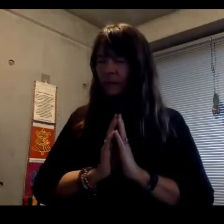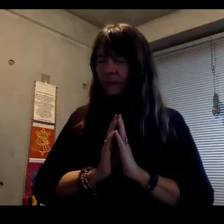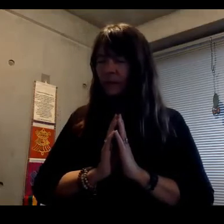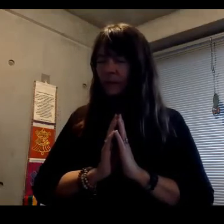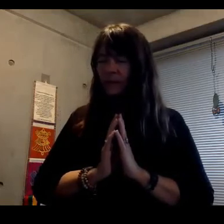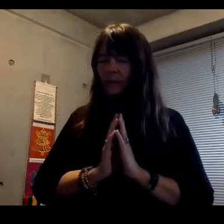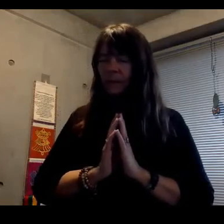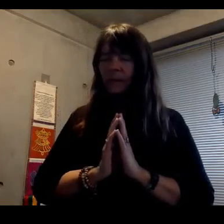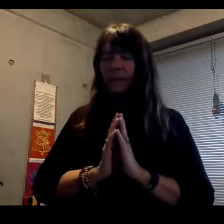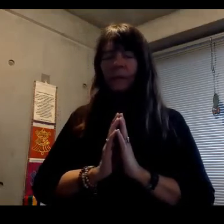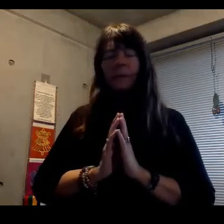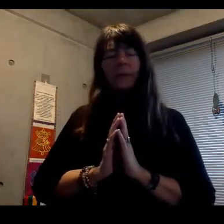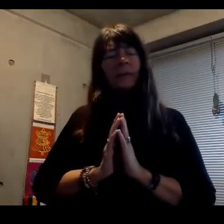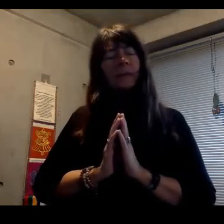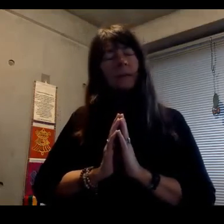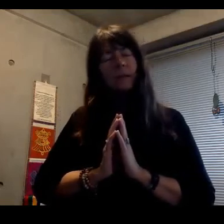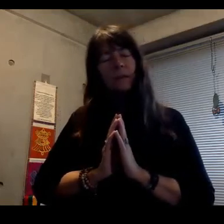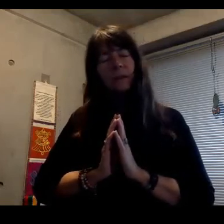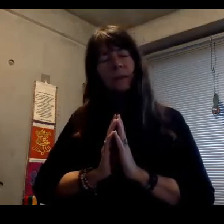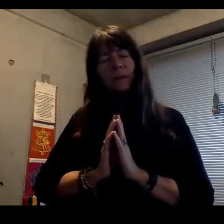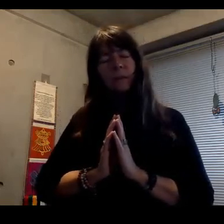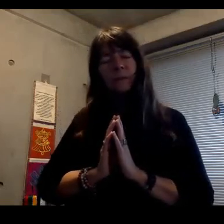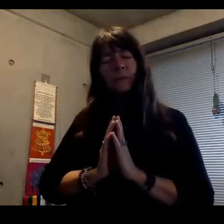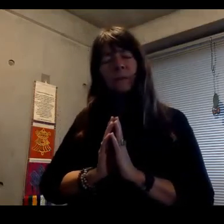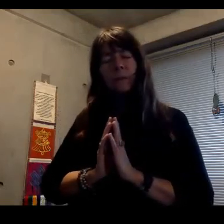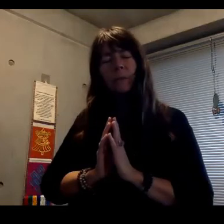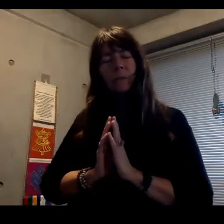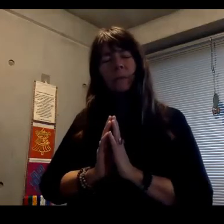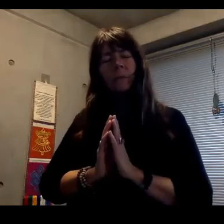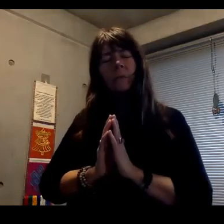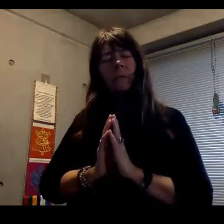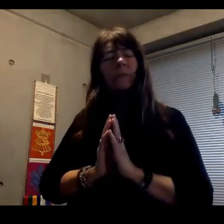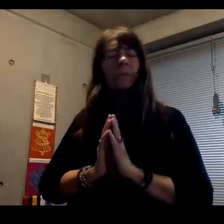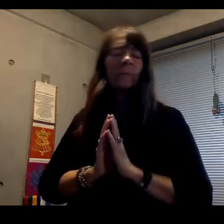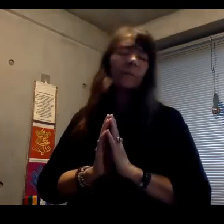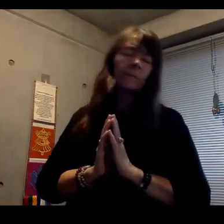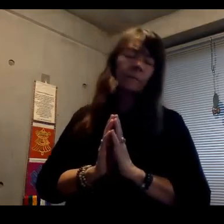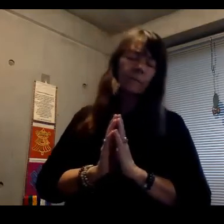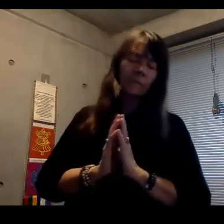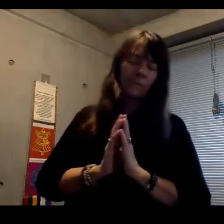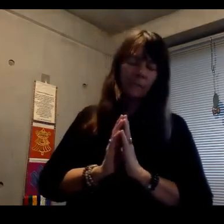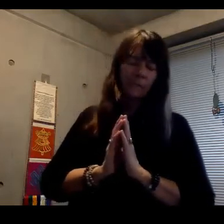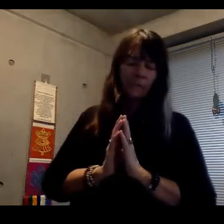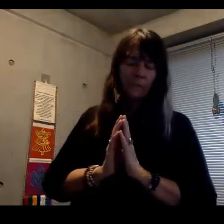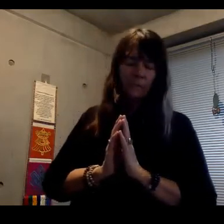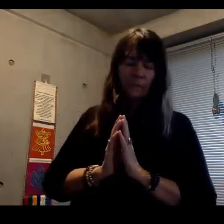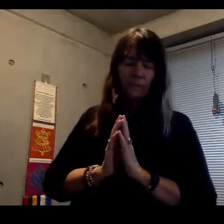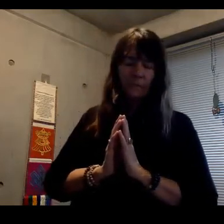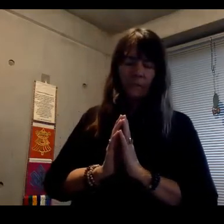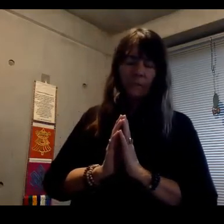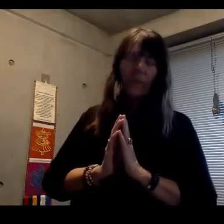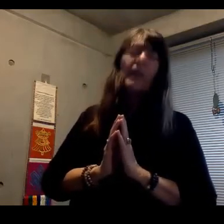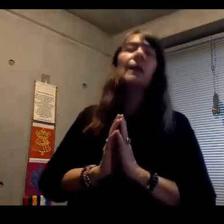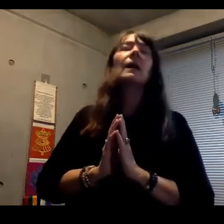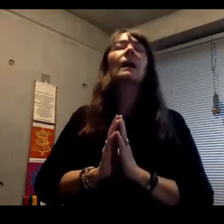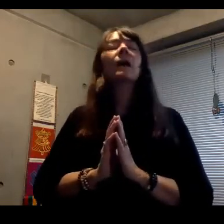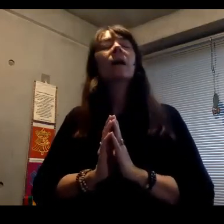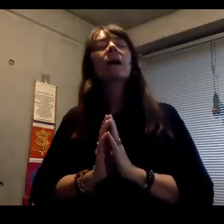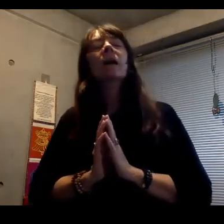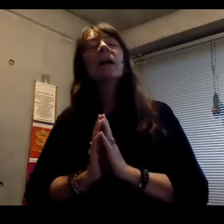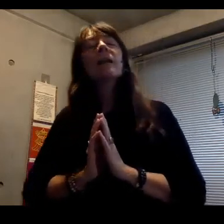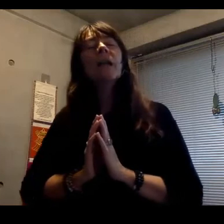not. Perhaps it's become kind of like a religion. This is part of the thing of, trying to understand what's truth and what isn't.